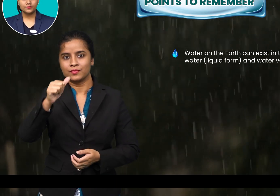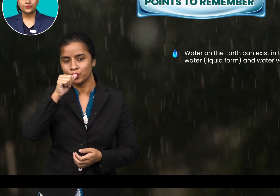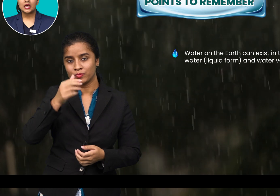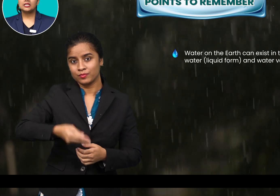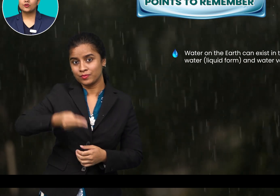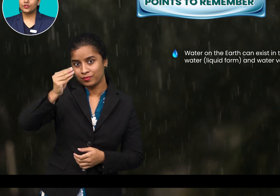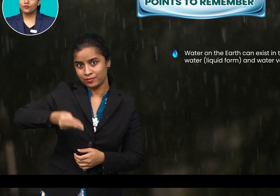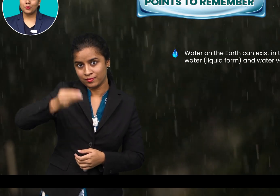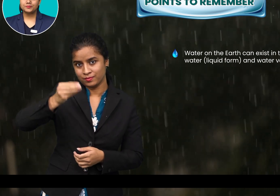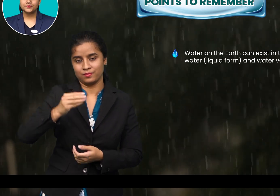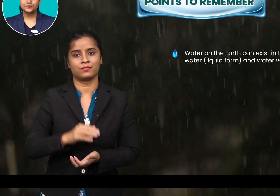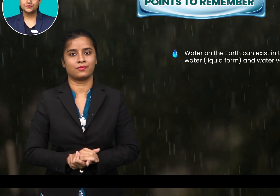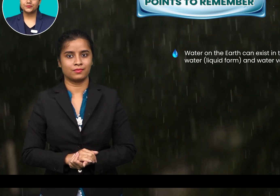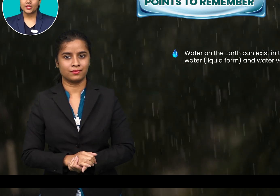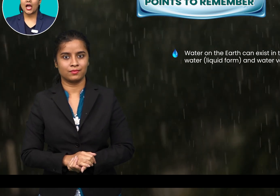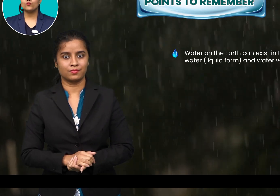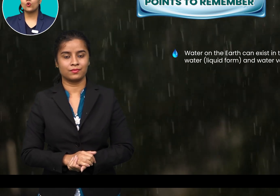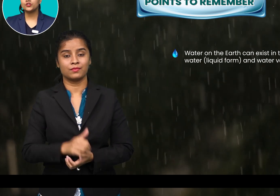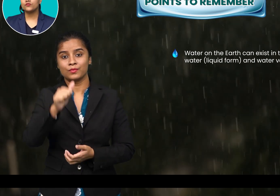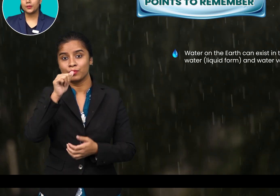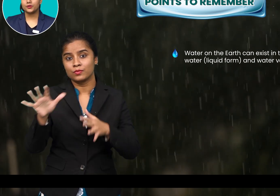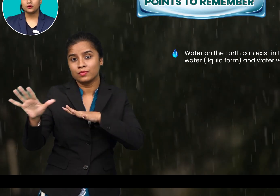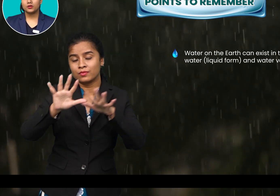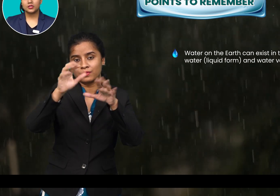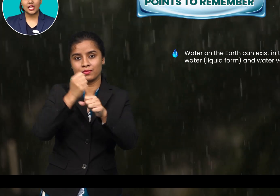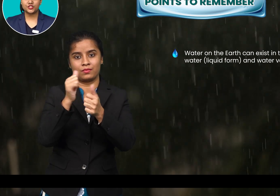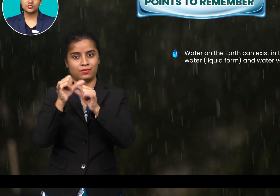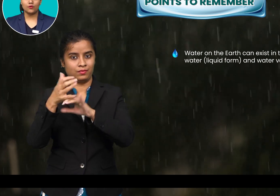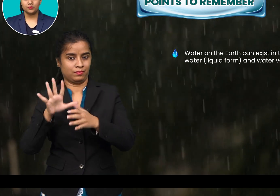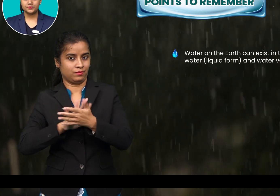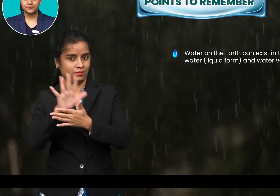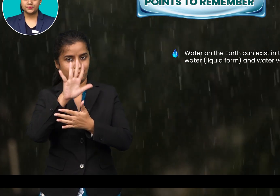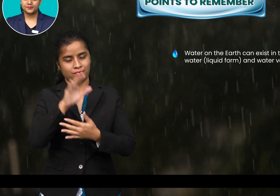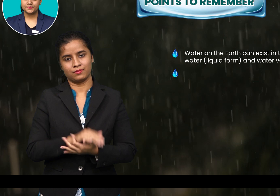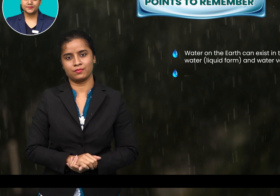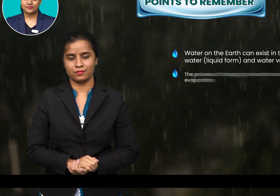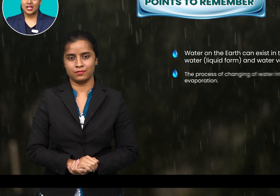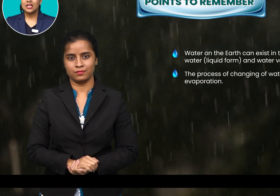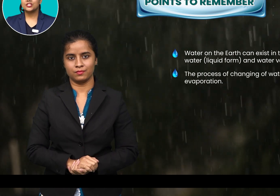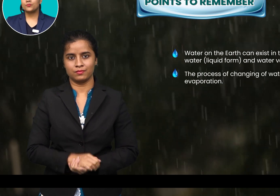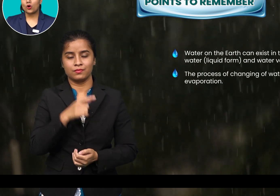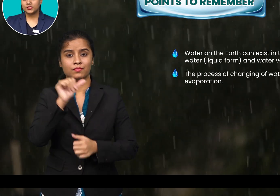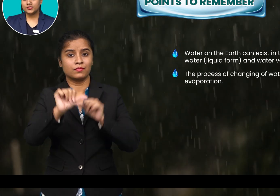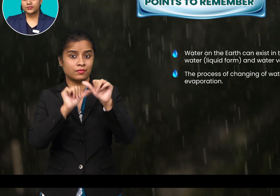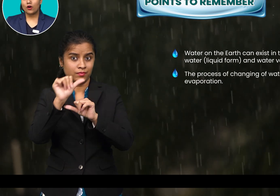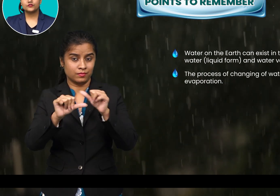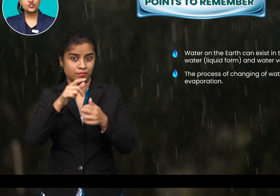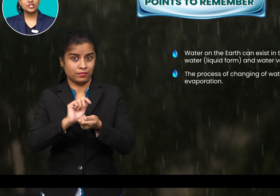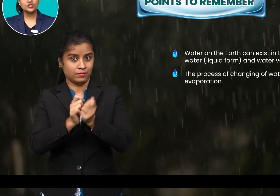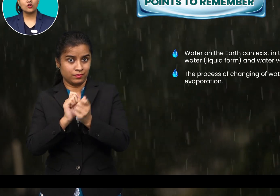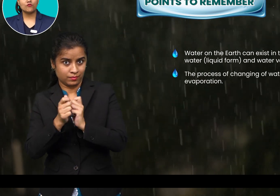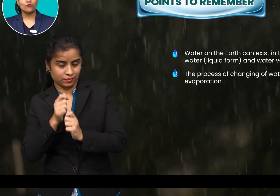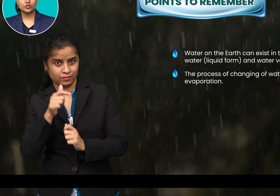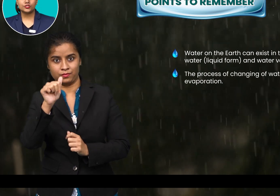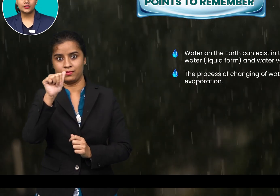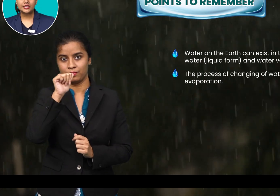water, liquid form; and water vapor, gaseous form. The process of